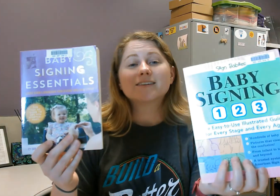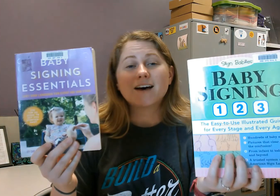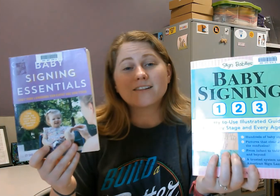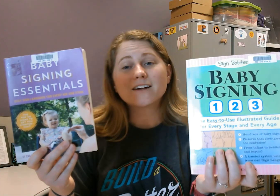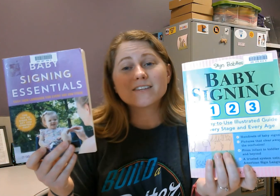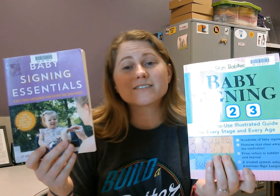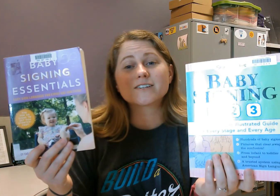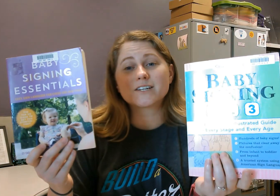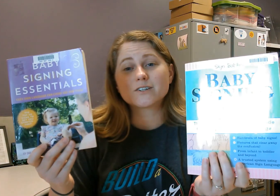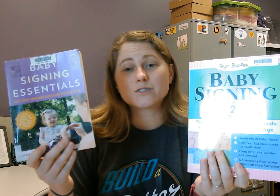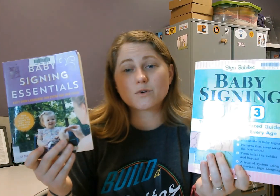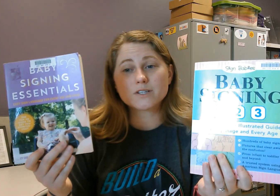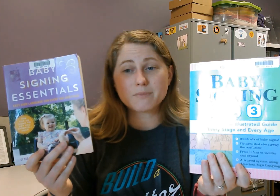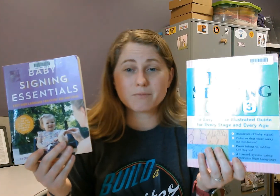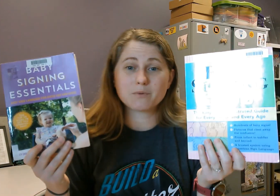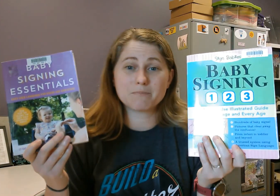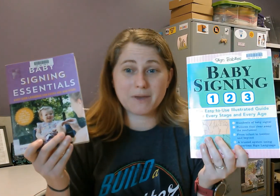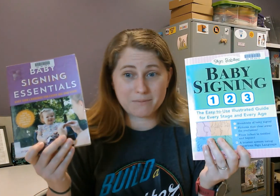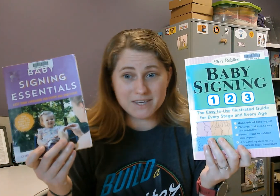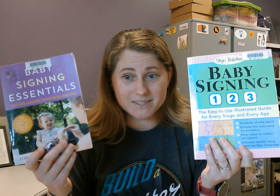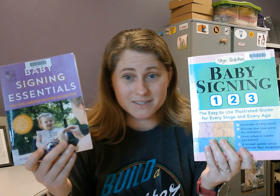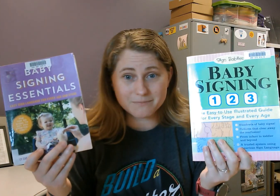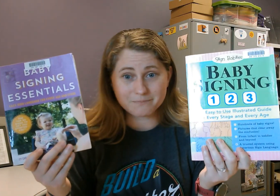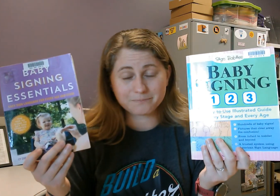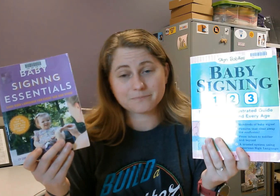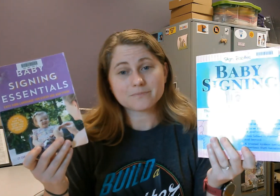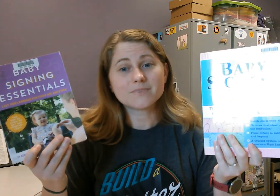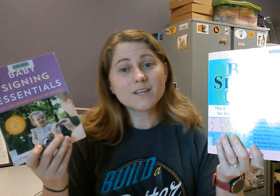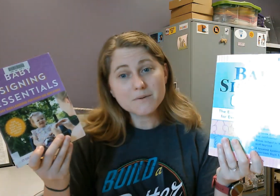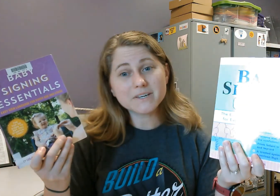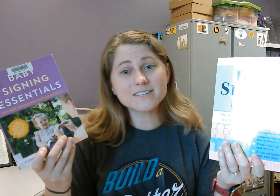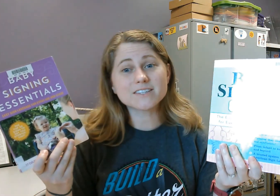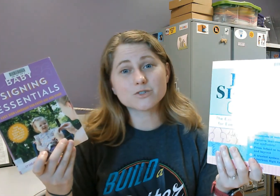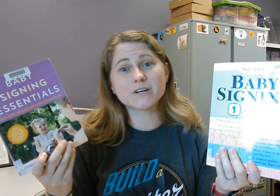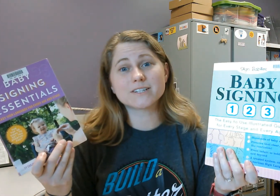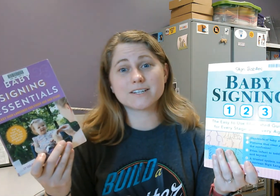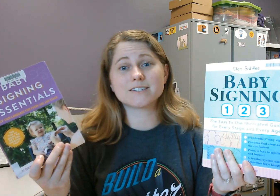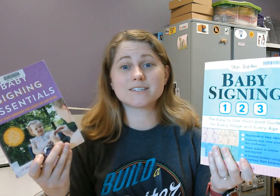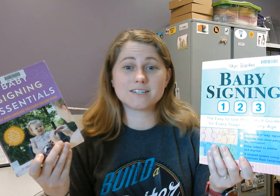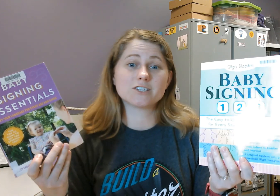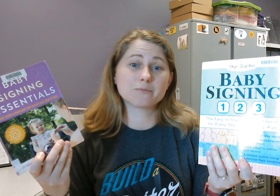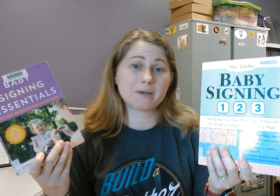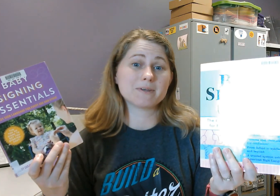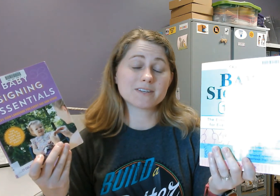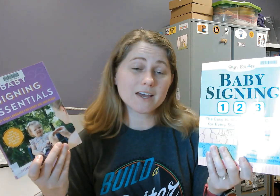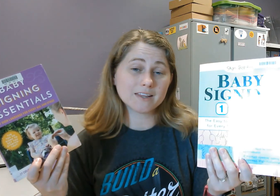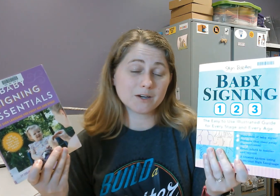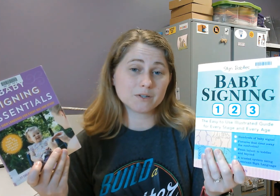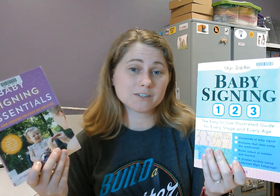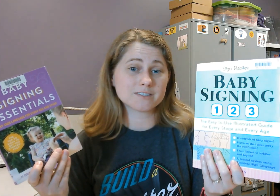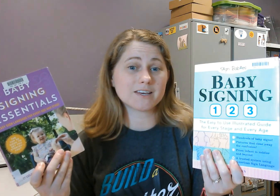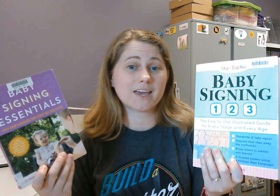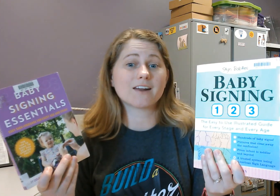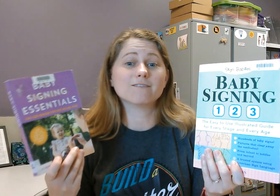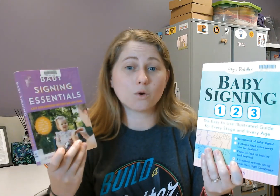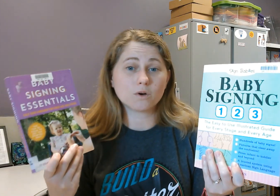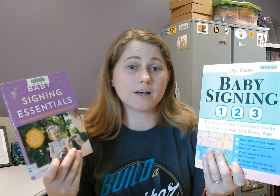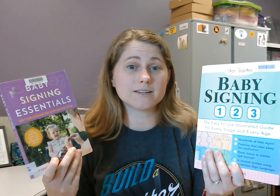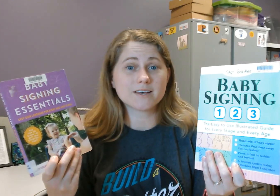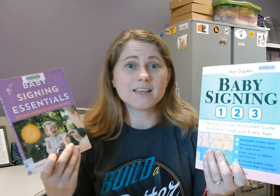A lot of these are geared towards people with babies, because the trend is to teach your baby sign language because they can't vocalize. They